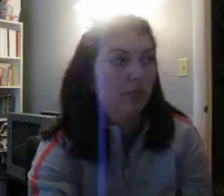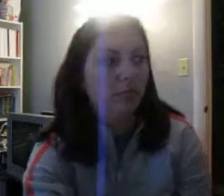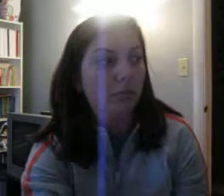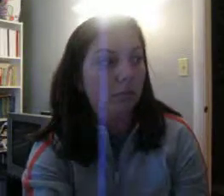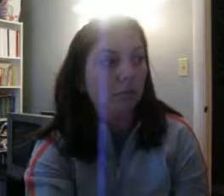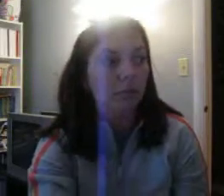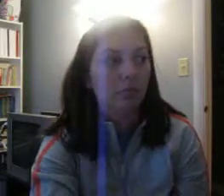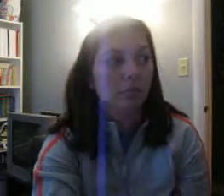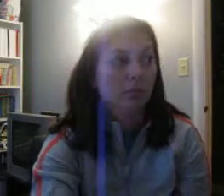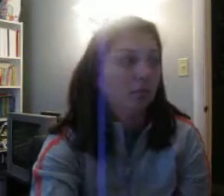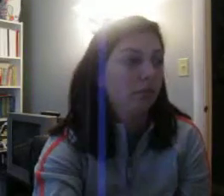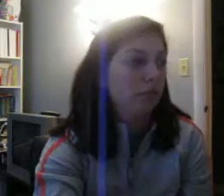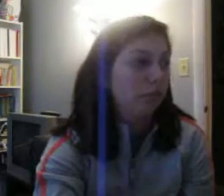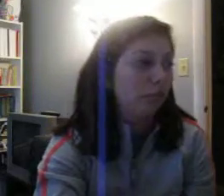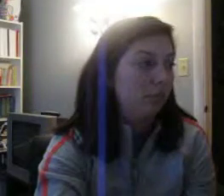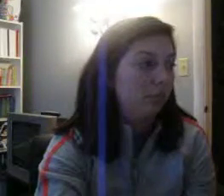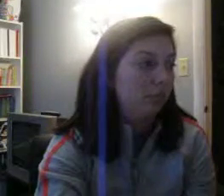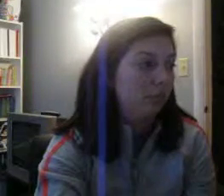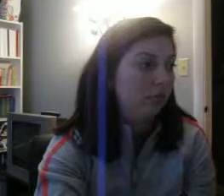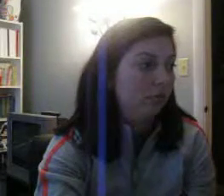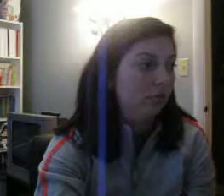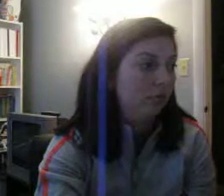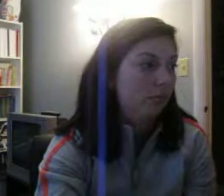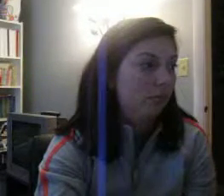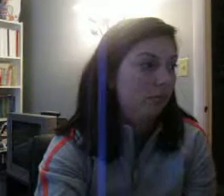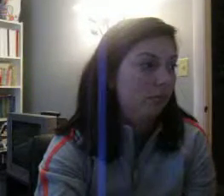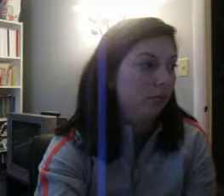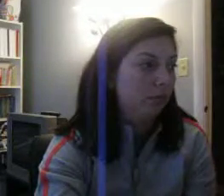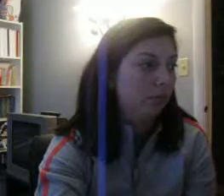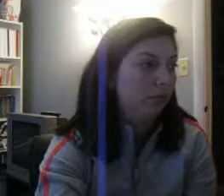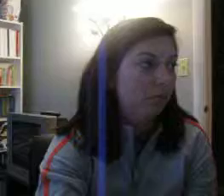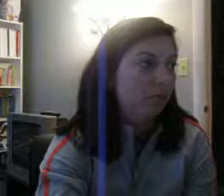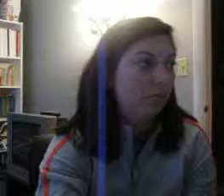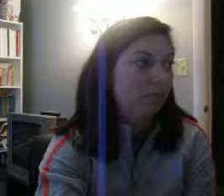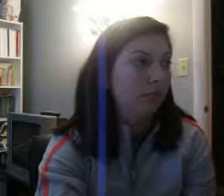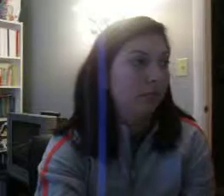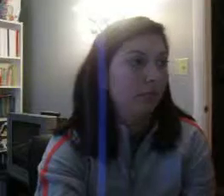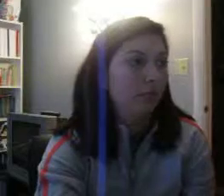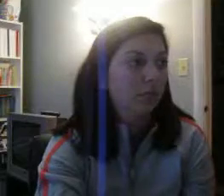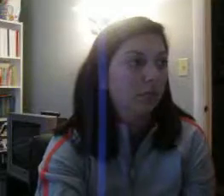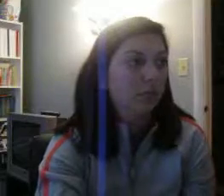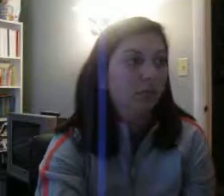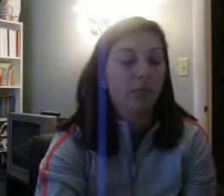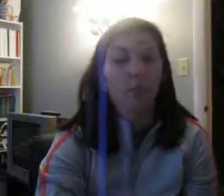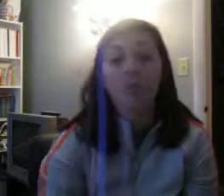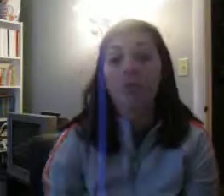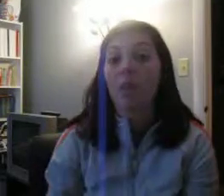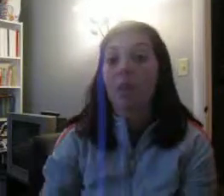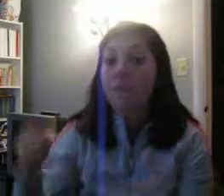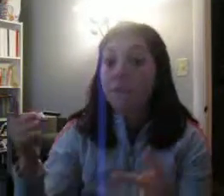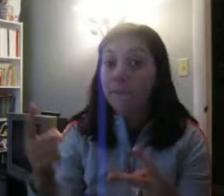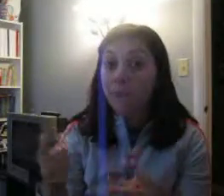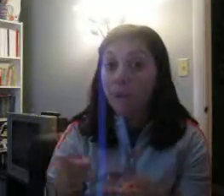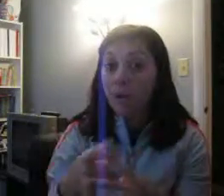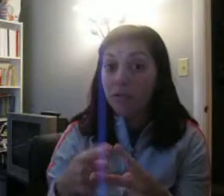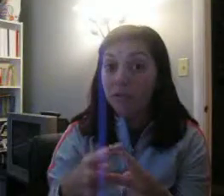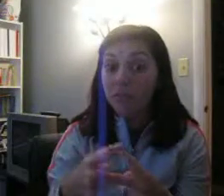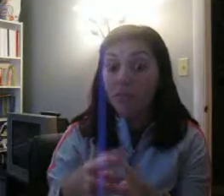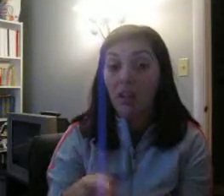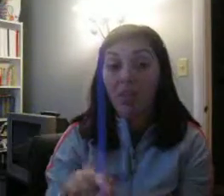The local congressman of my town, or I could either type my bill myself